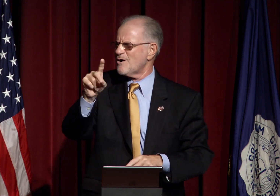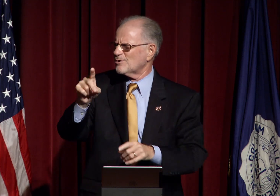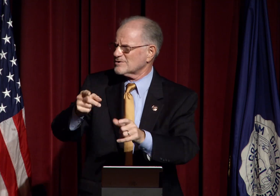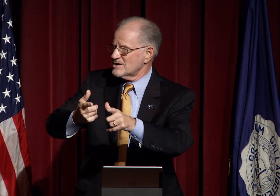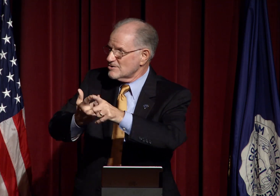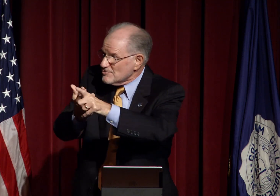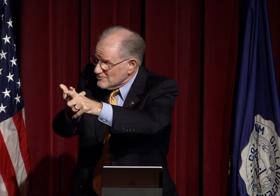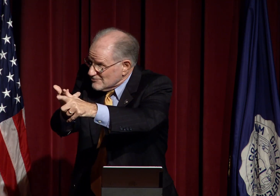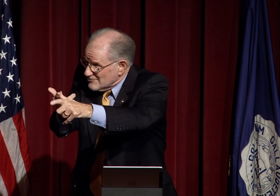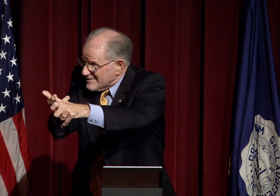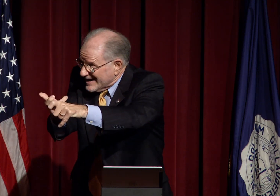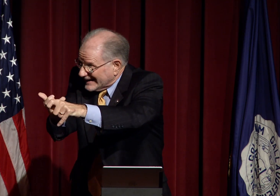a resounding impact